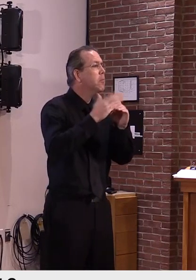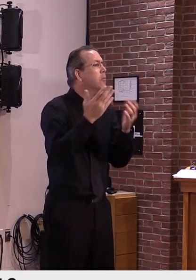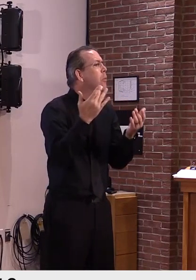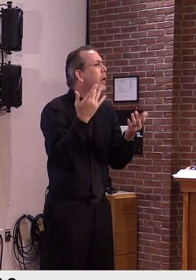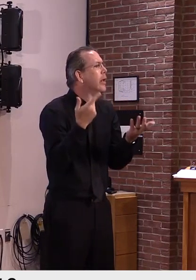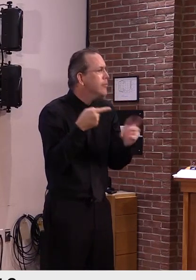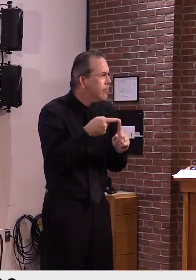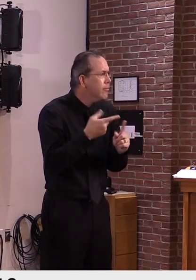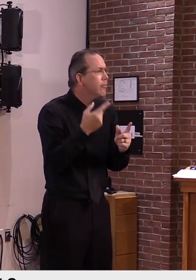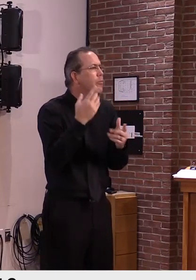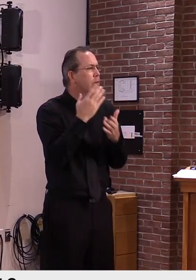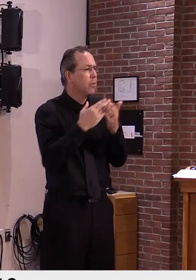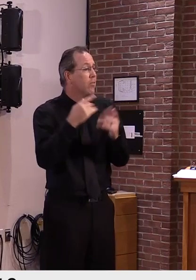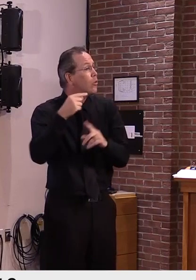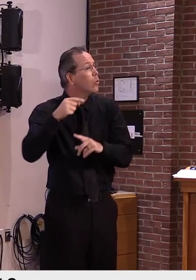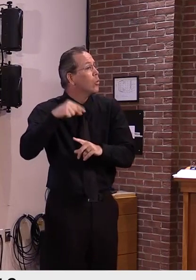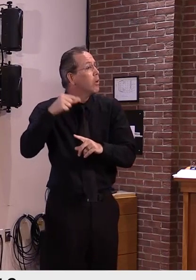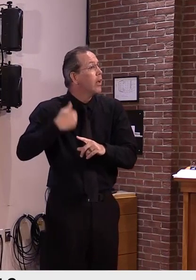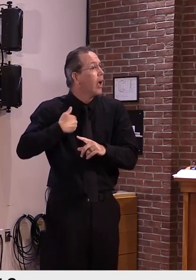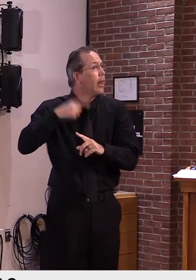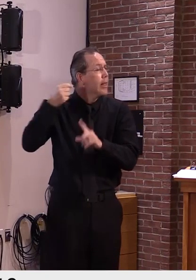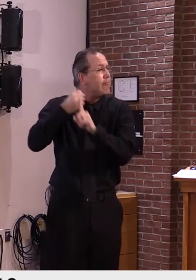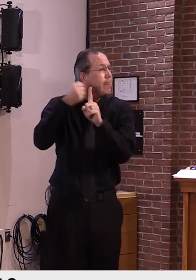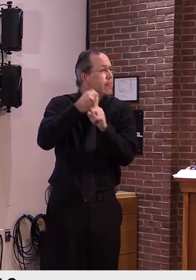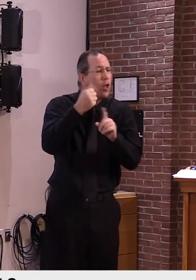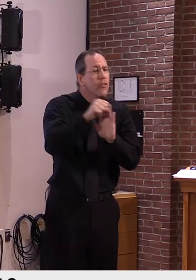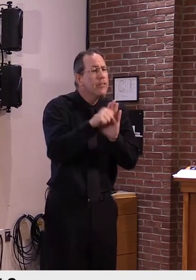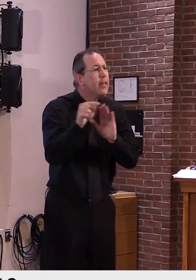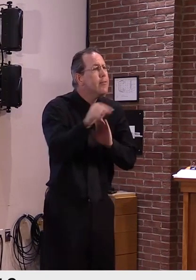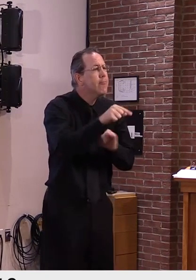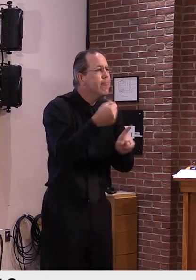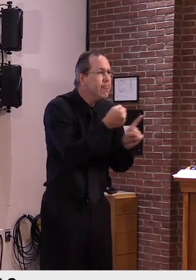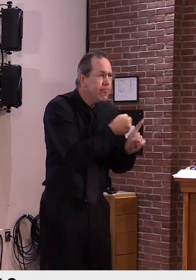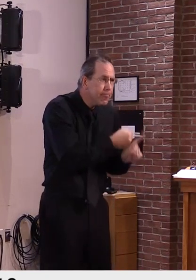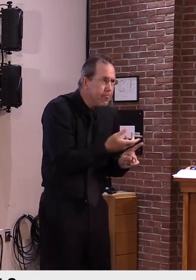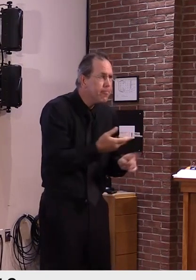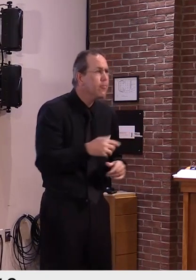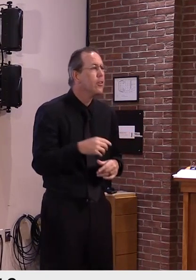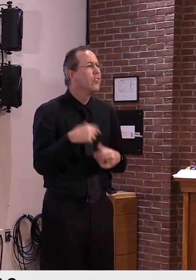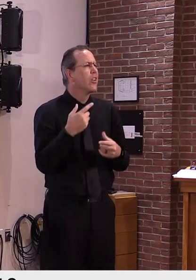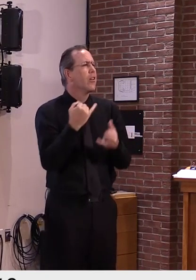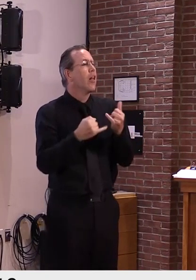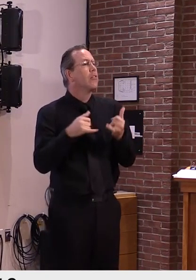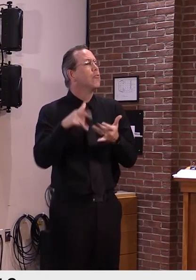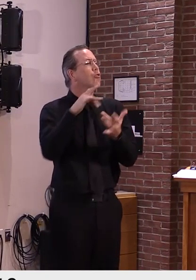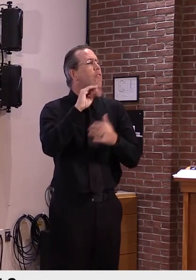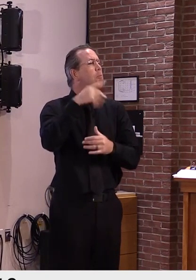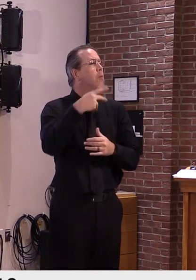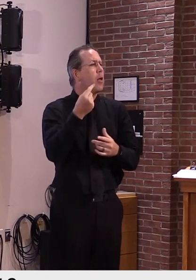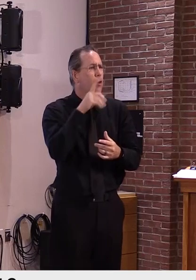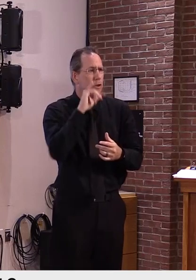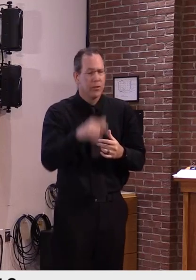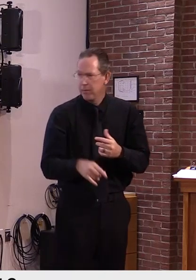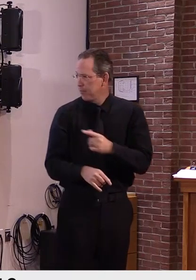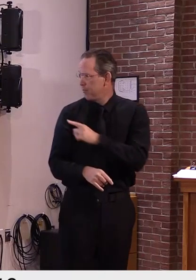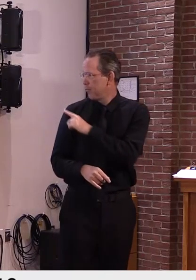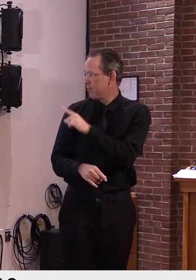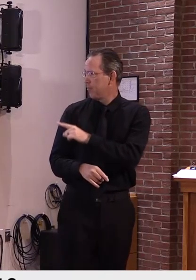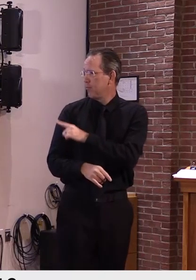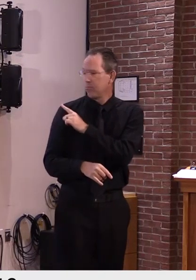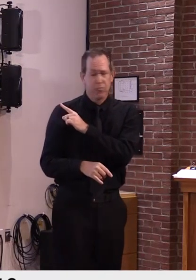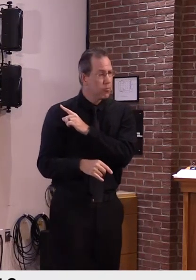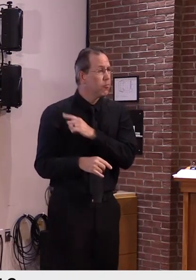well. Lastly, turning to our travel map, you see those increases impacting the map. Some places in